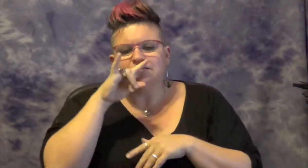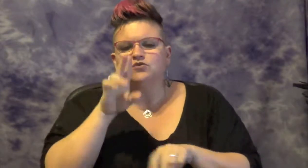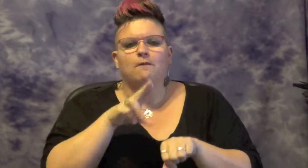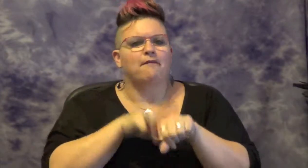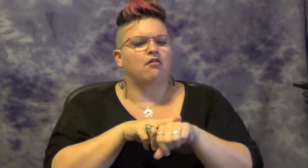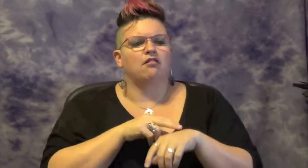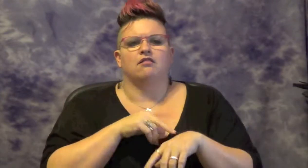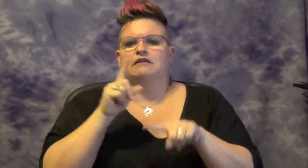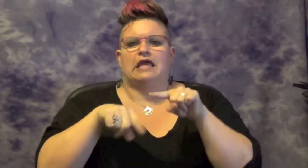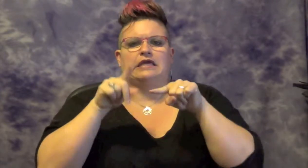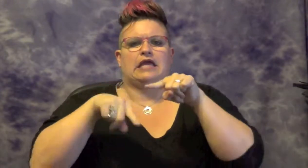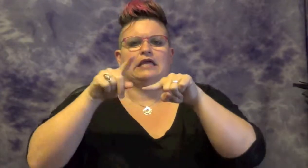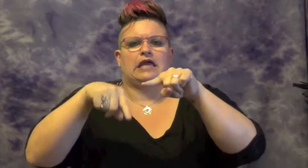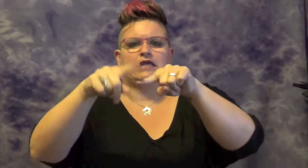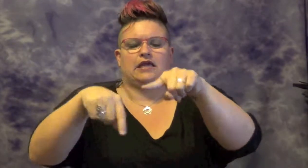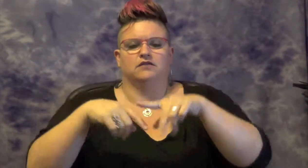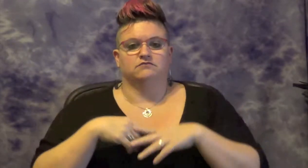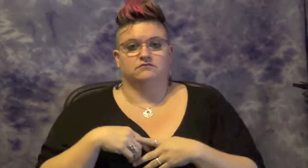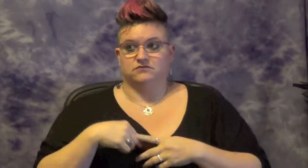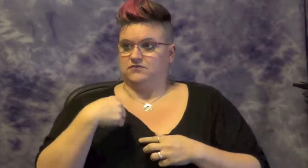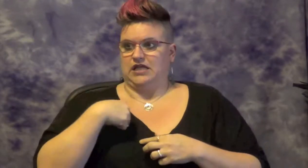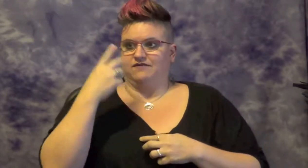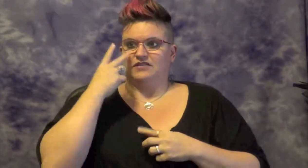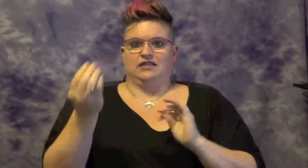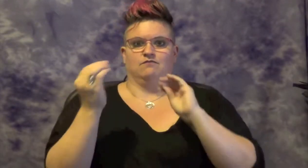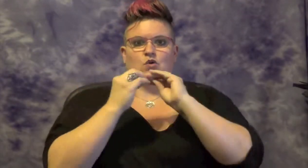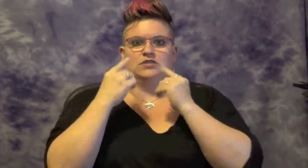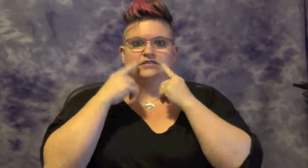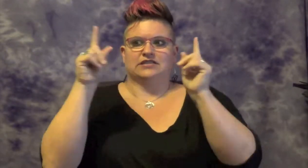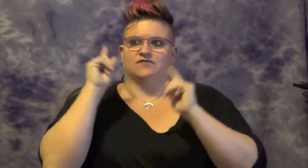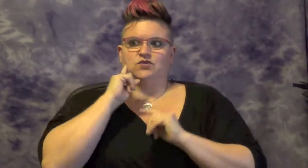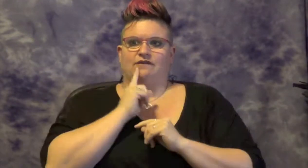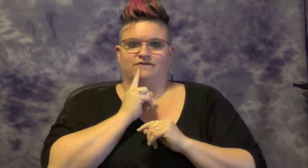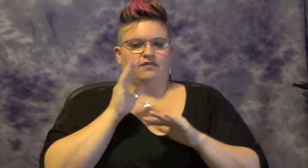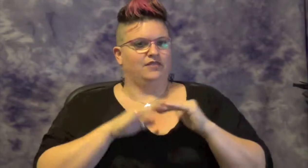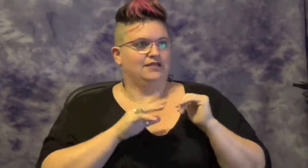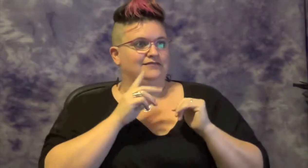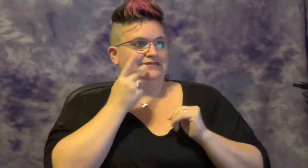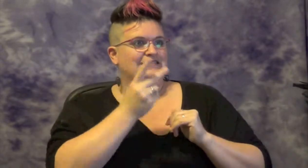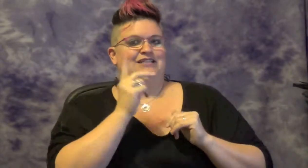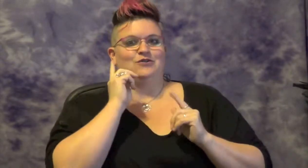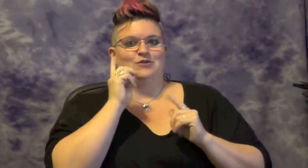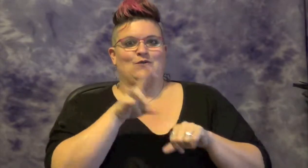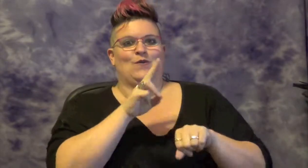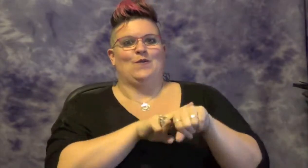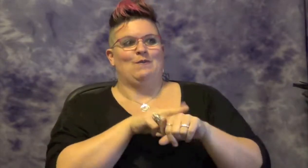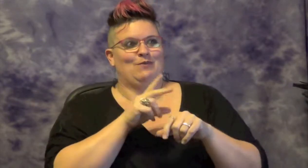normal life. And so I've seen more successful deaf people in the world